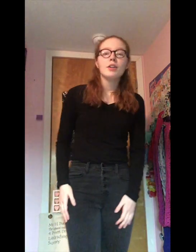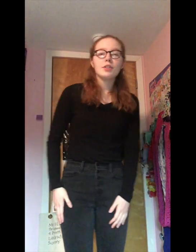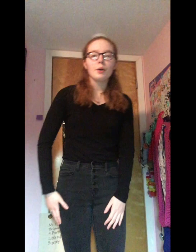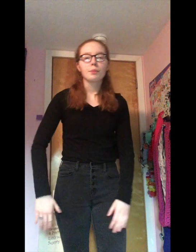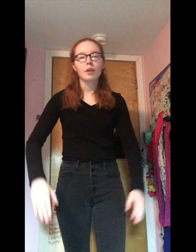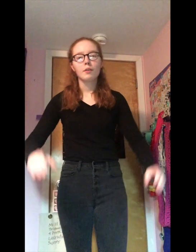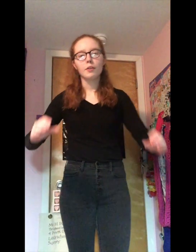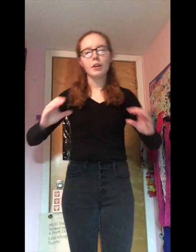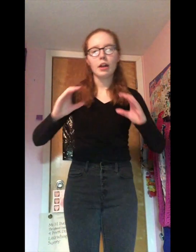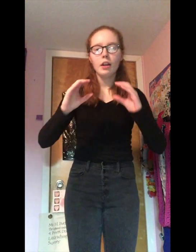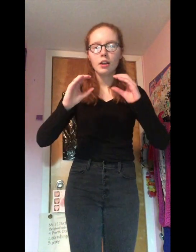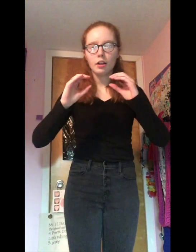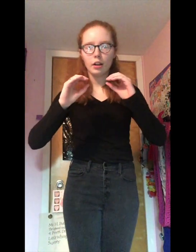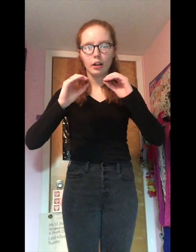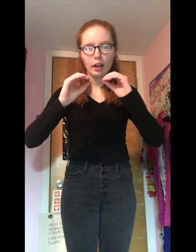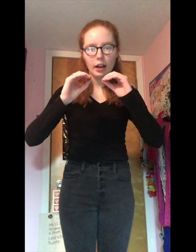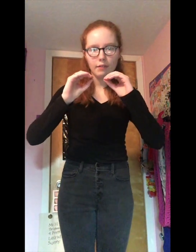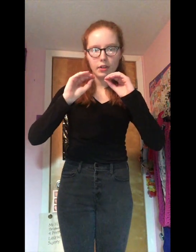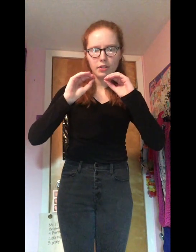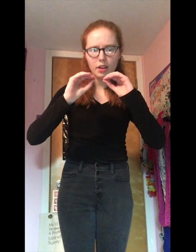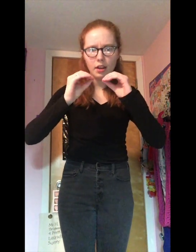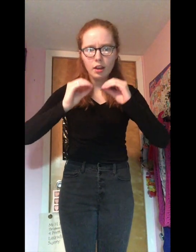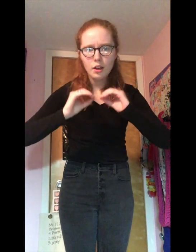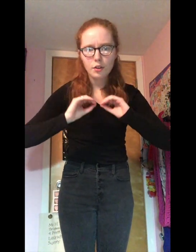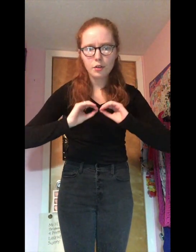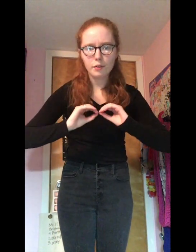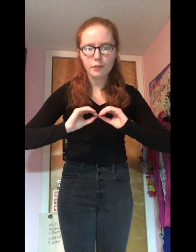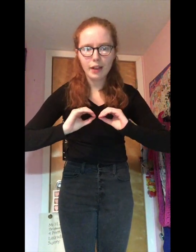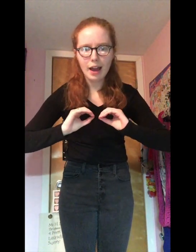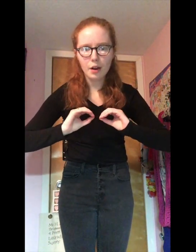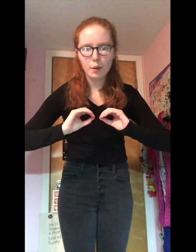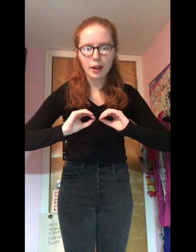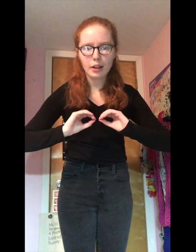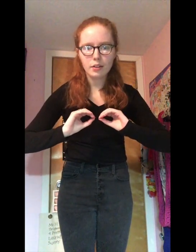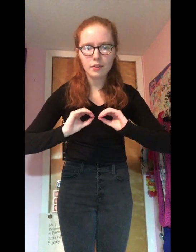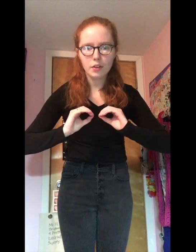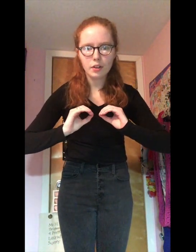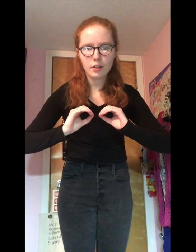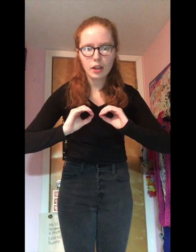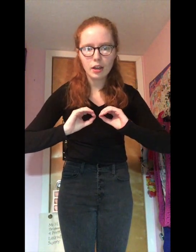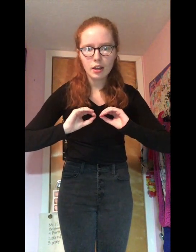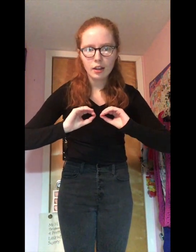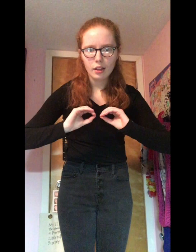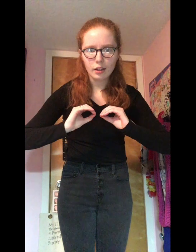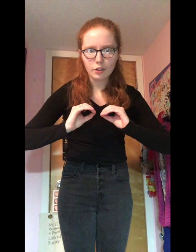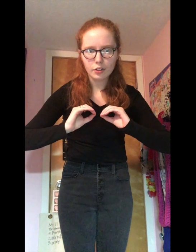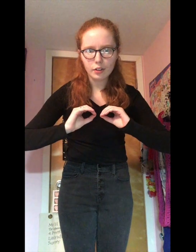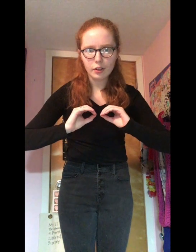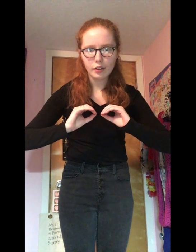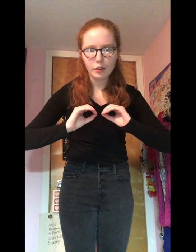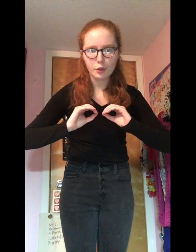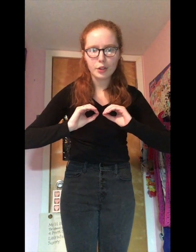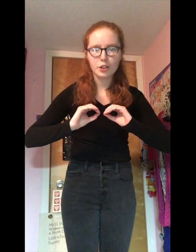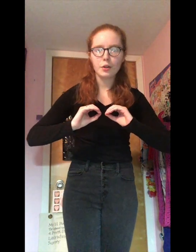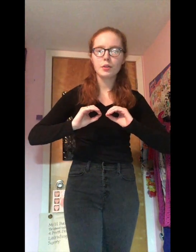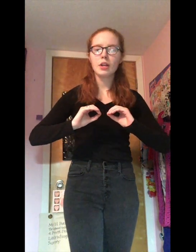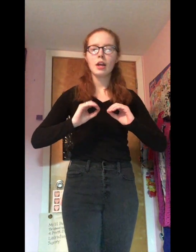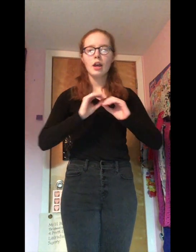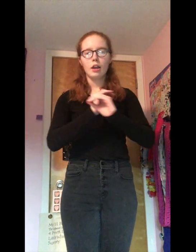So for none, you're going to kind of have these sort of flat O hands, if you can see, just little squished O's. You're